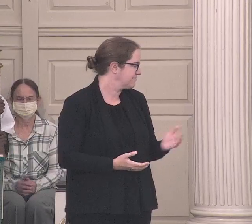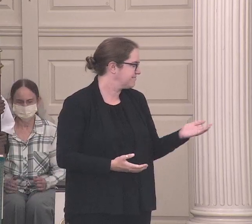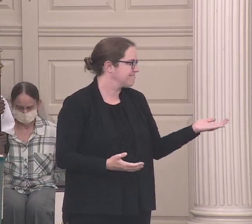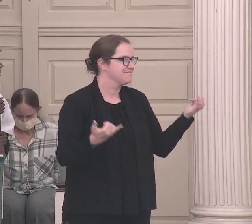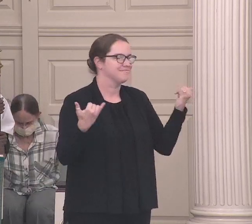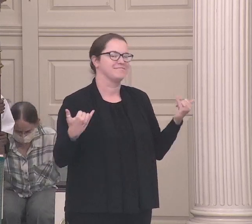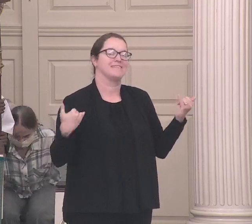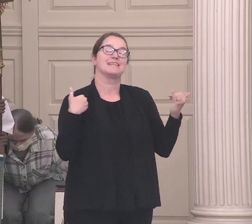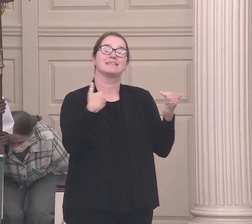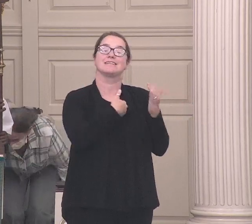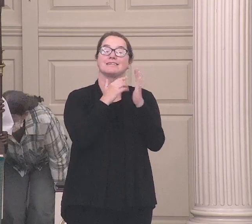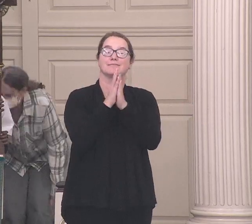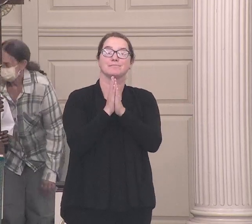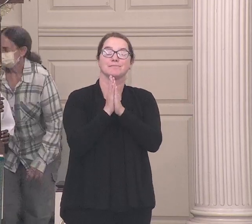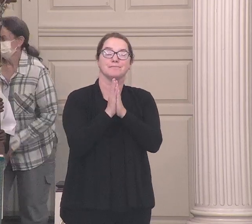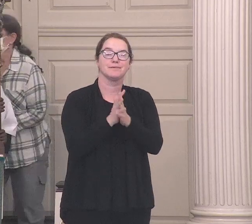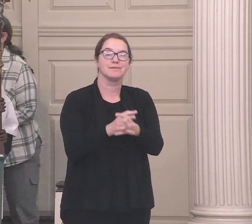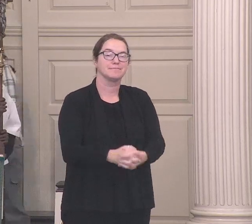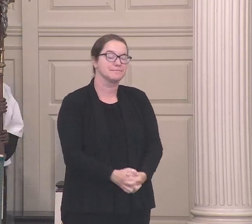Let us pray.